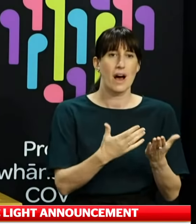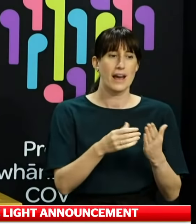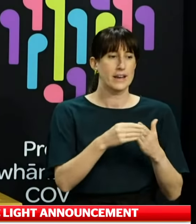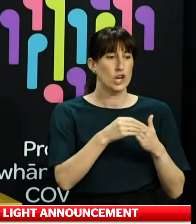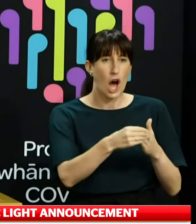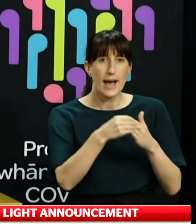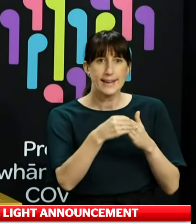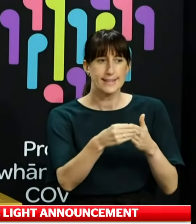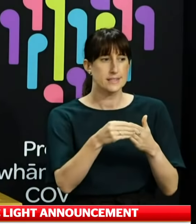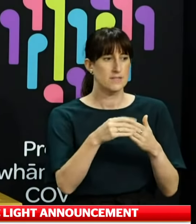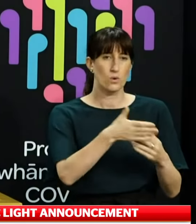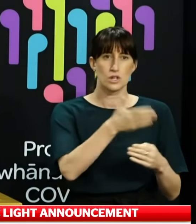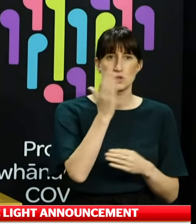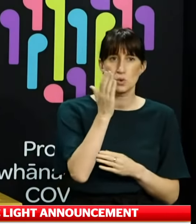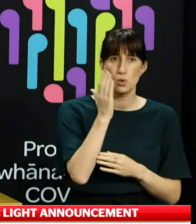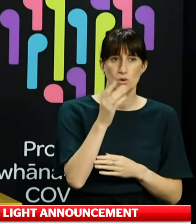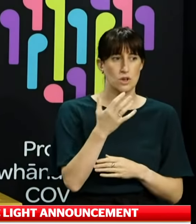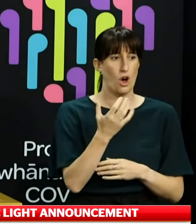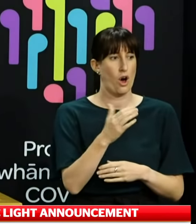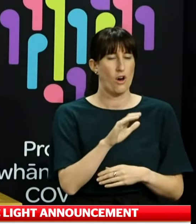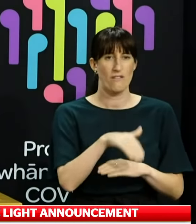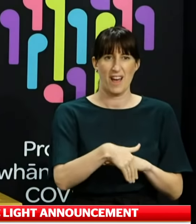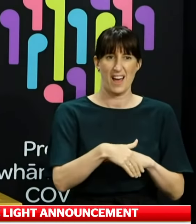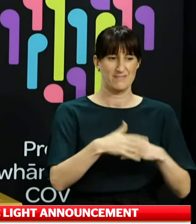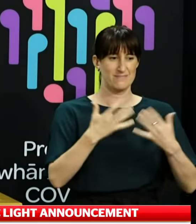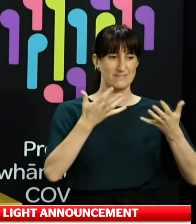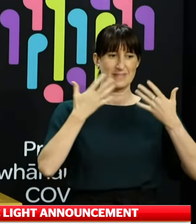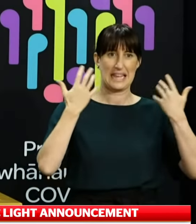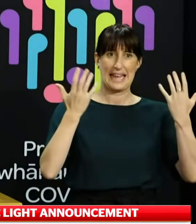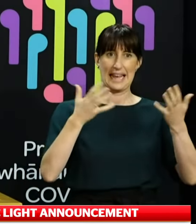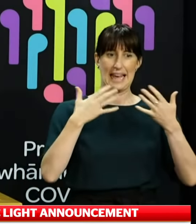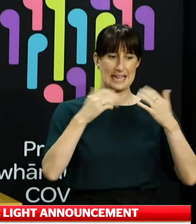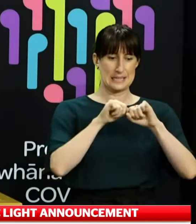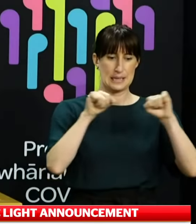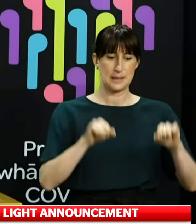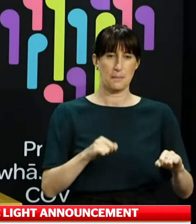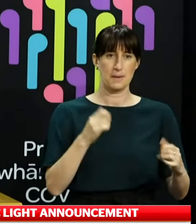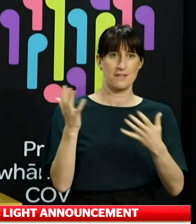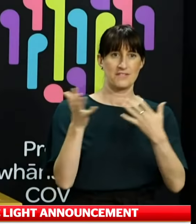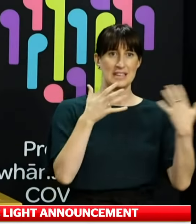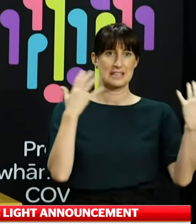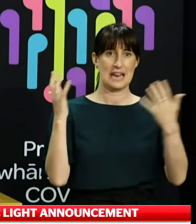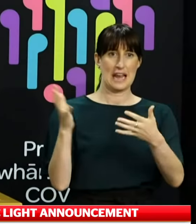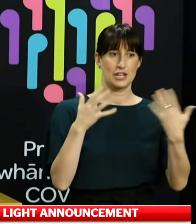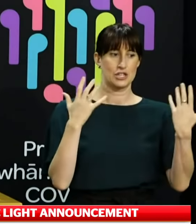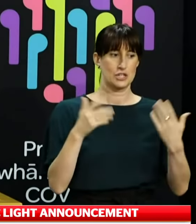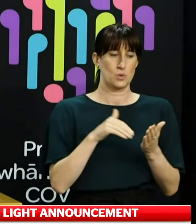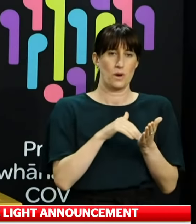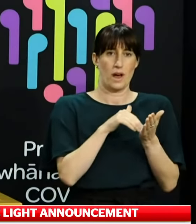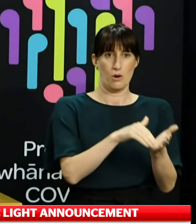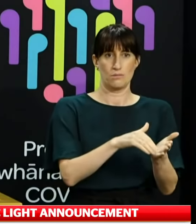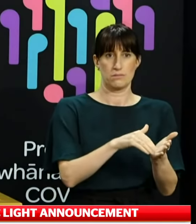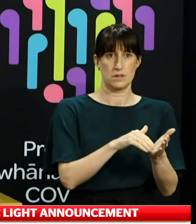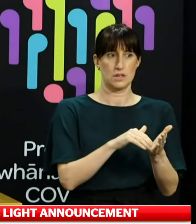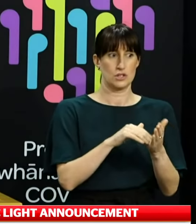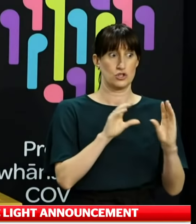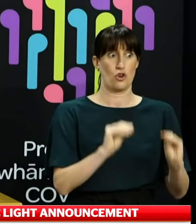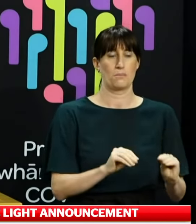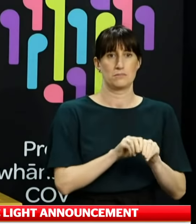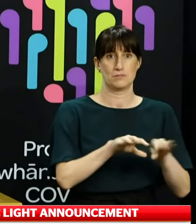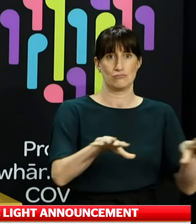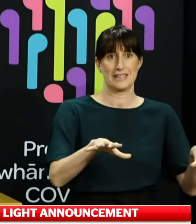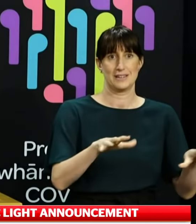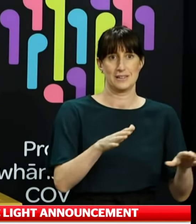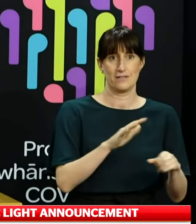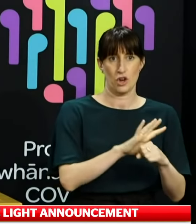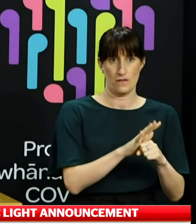around ventilation and how they can better use ventilation to reduce the transmission in a school setting. There are no